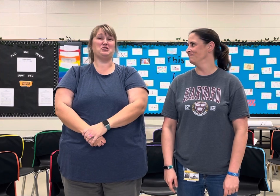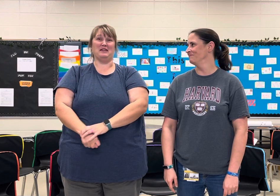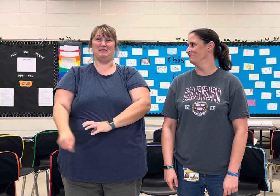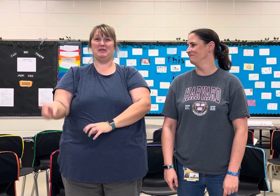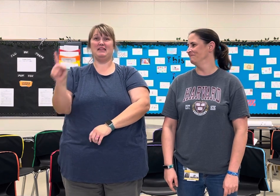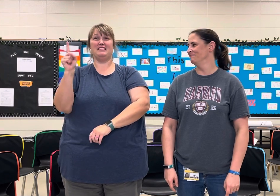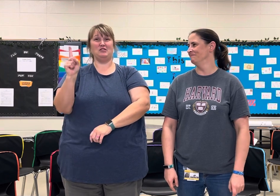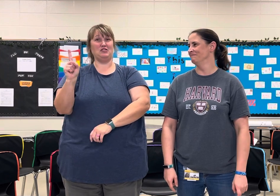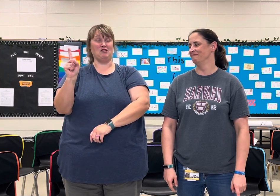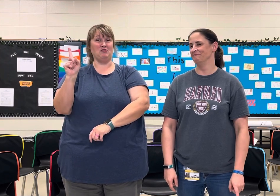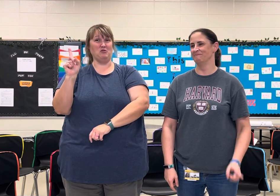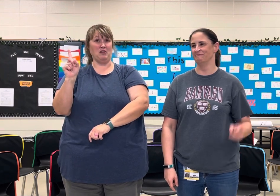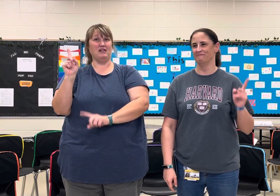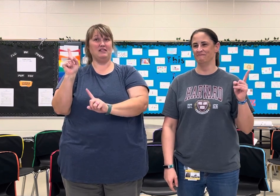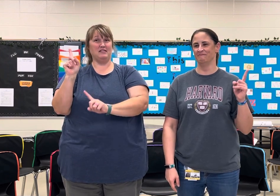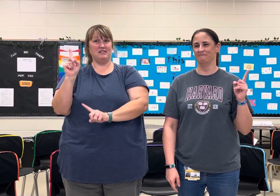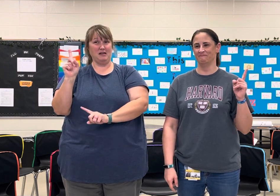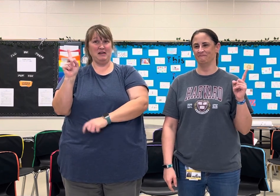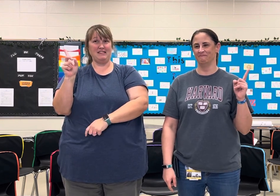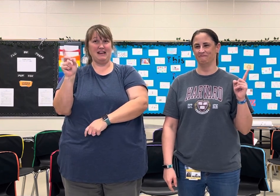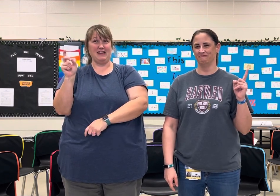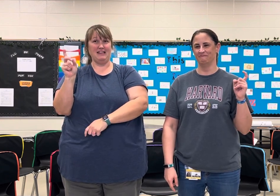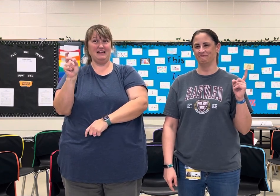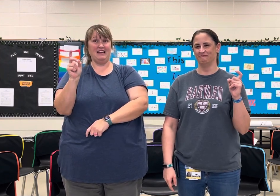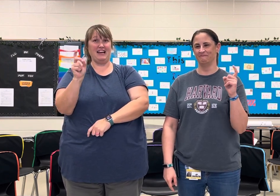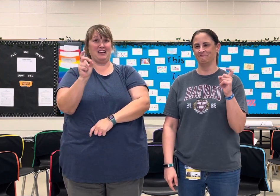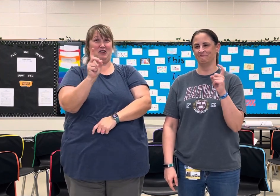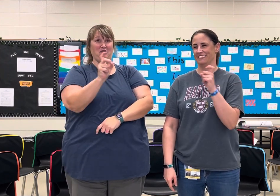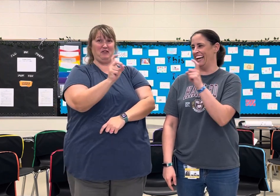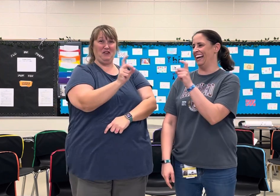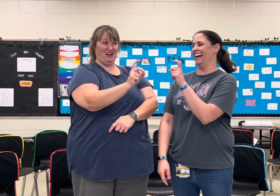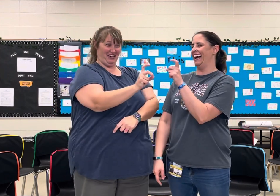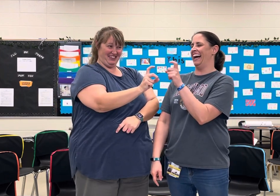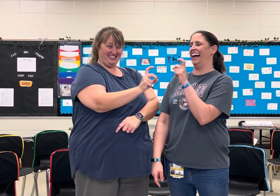Shrimp. You start on your dominant side and go forward.